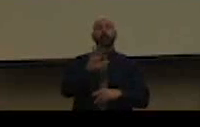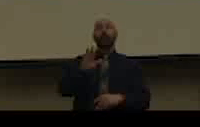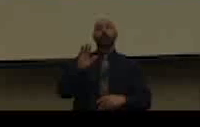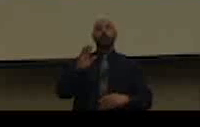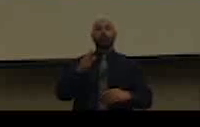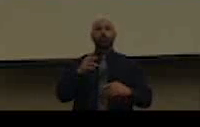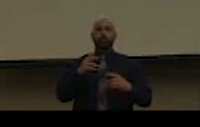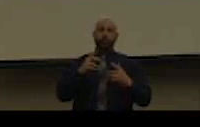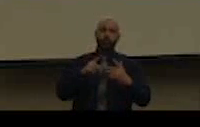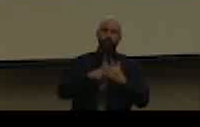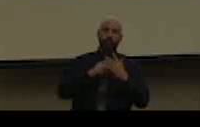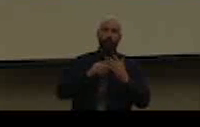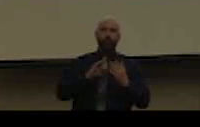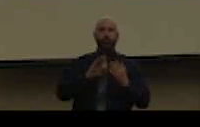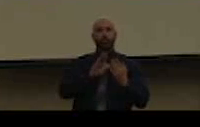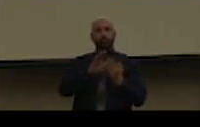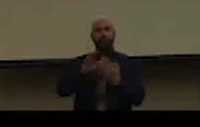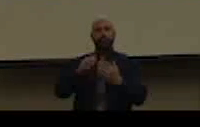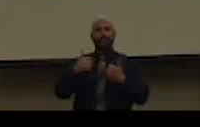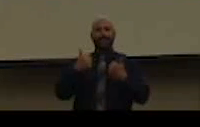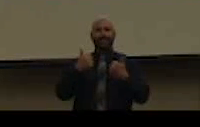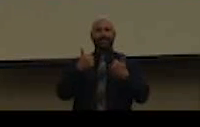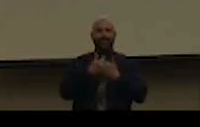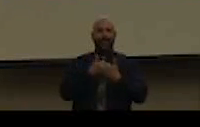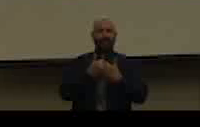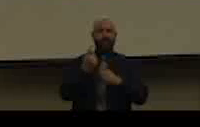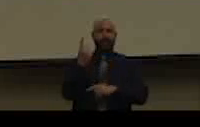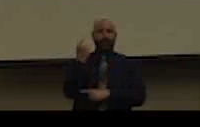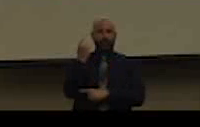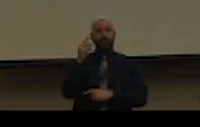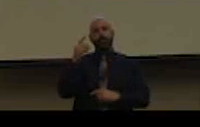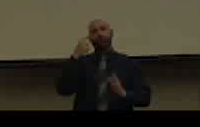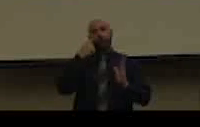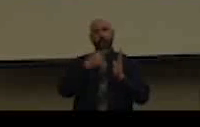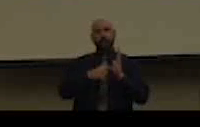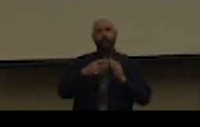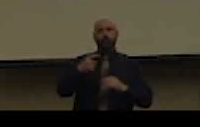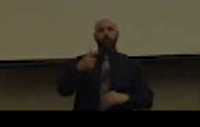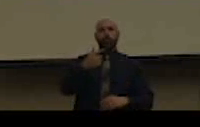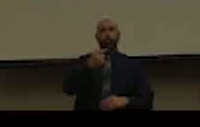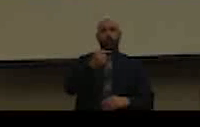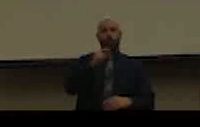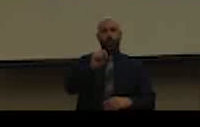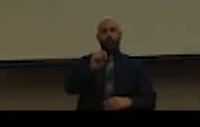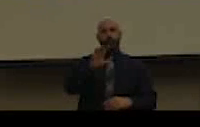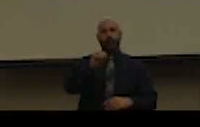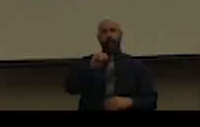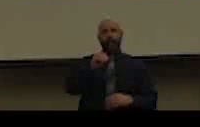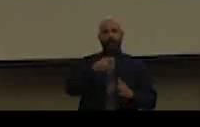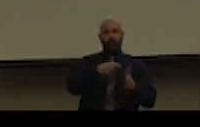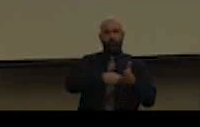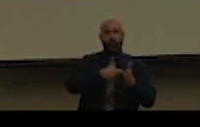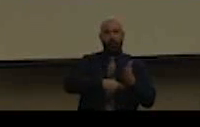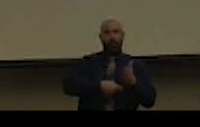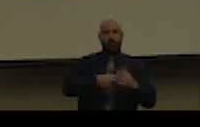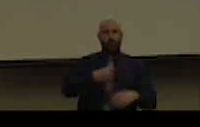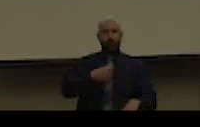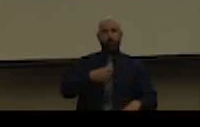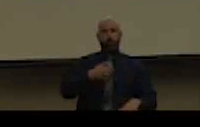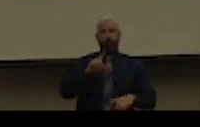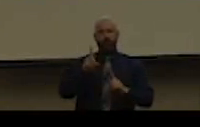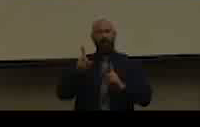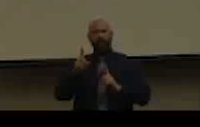if the rate was $21.50, but the daily charge was $40, that